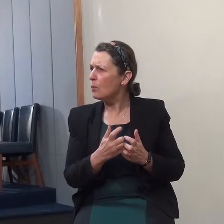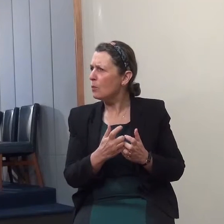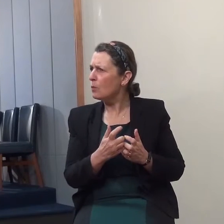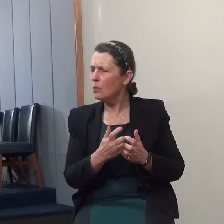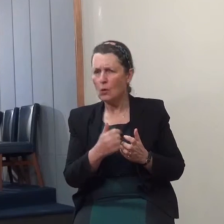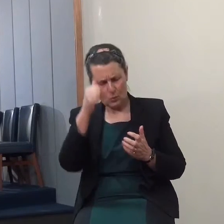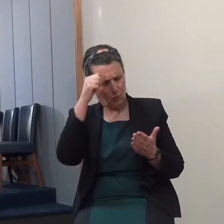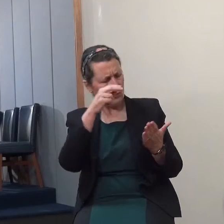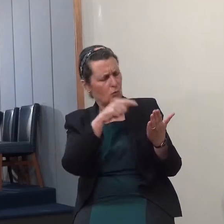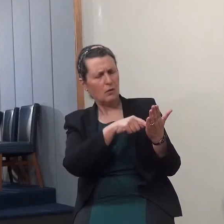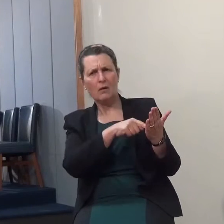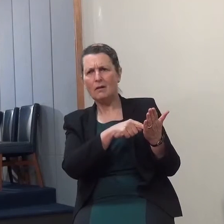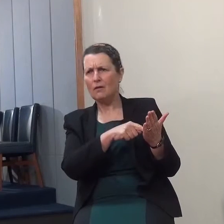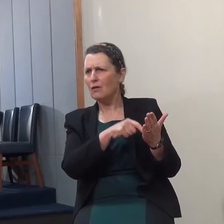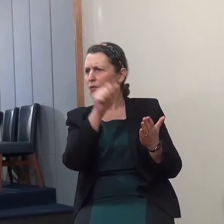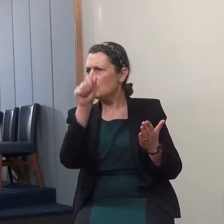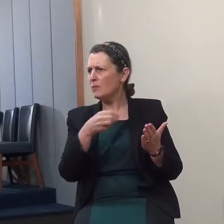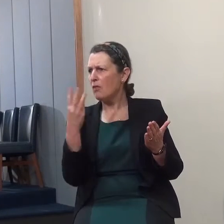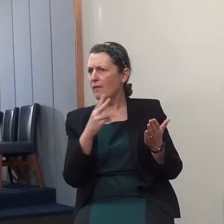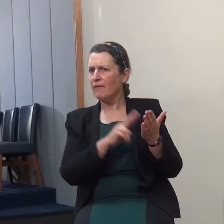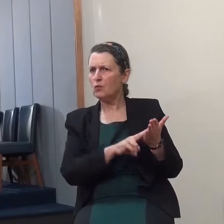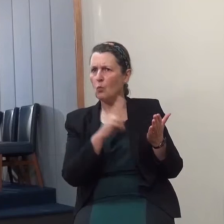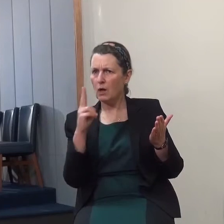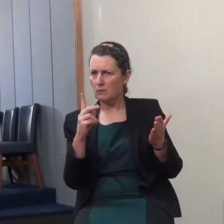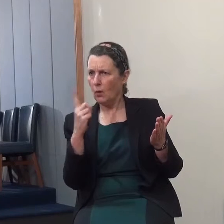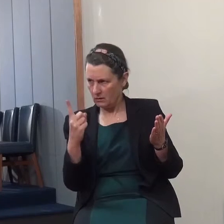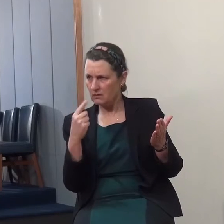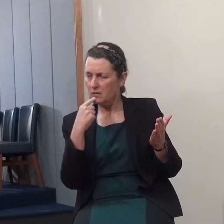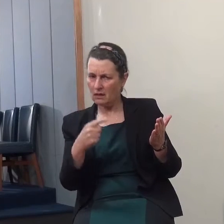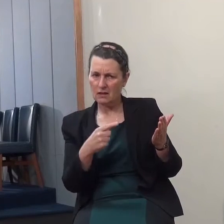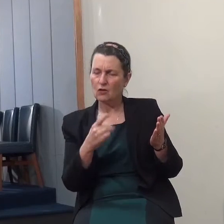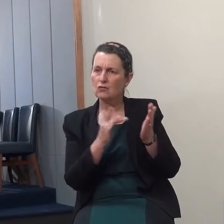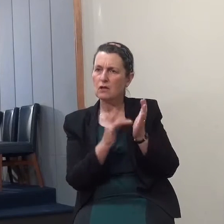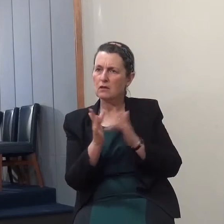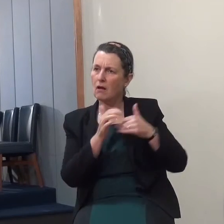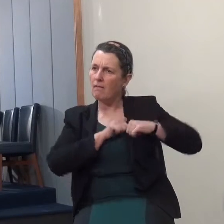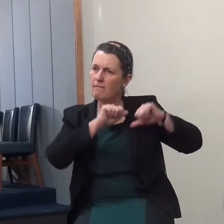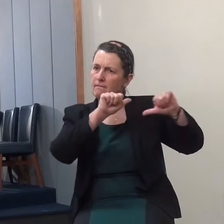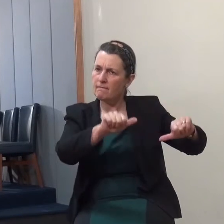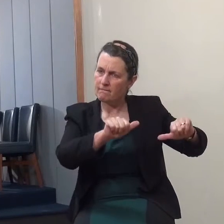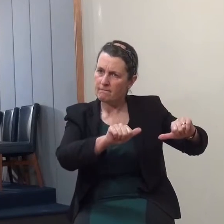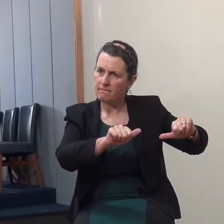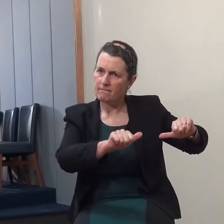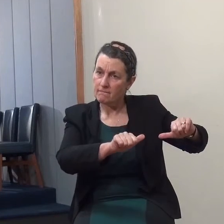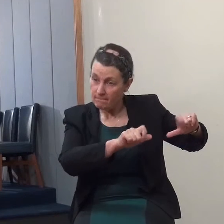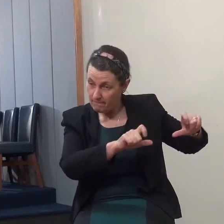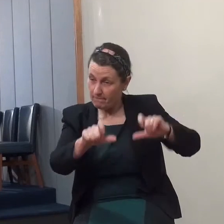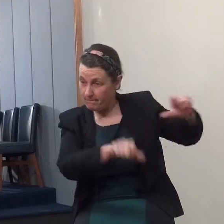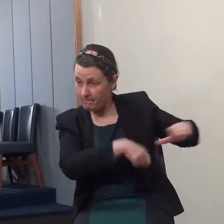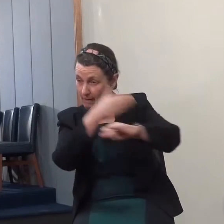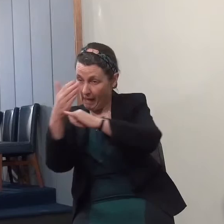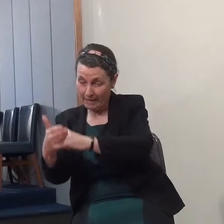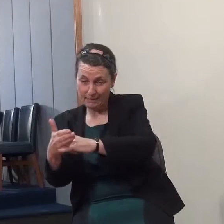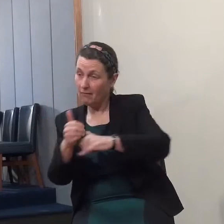We read here in chapter 13, verse 1 of John's Gospel, unto the end. All his instruction